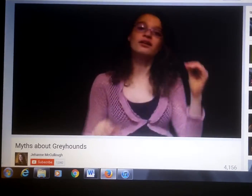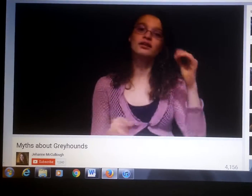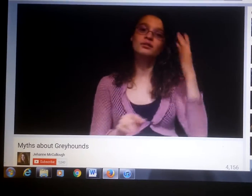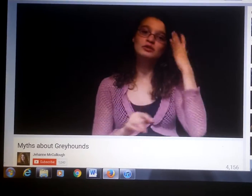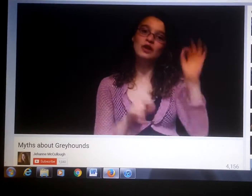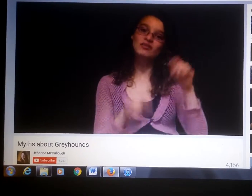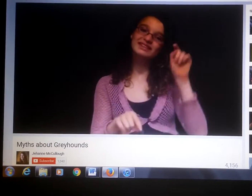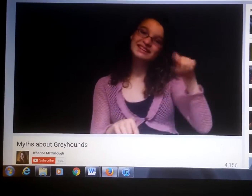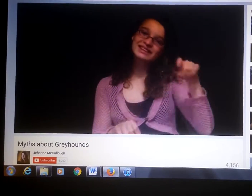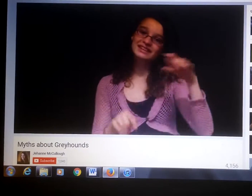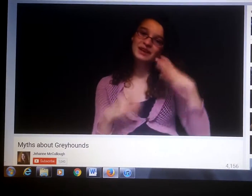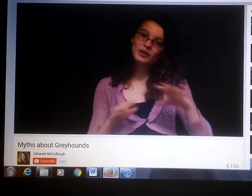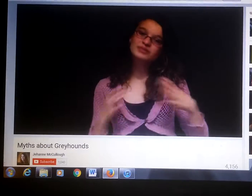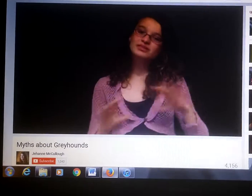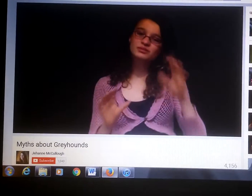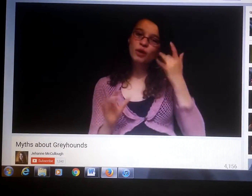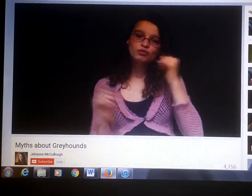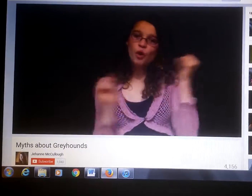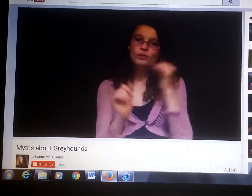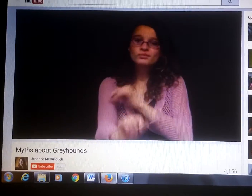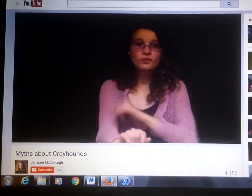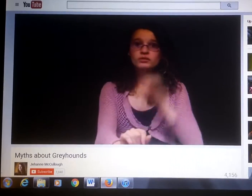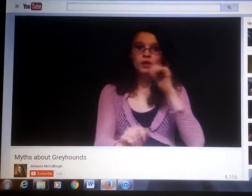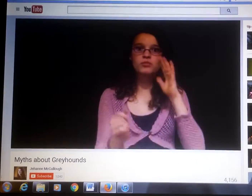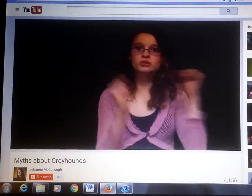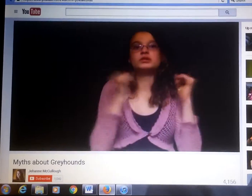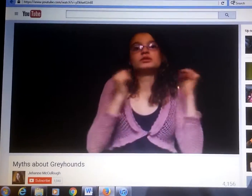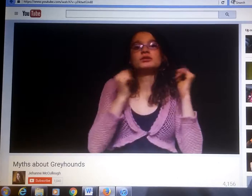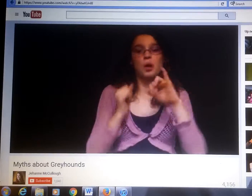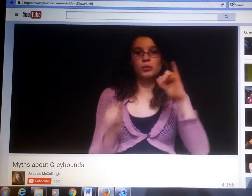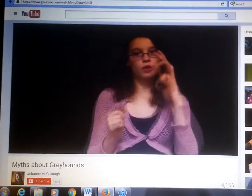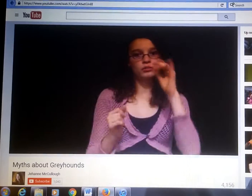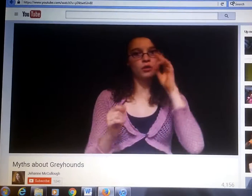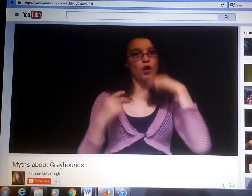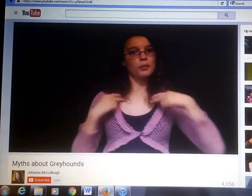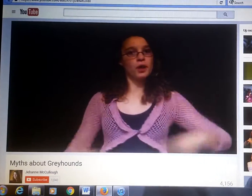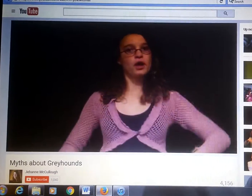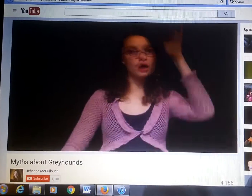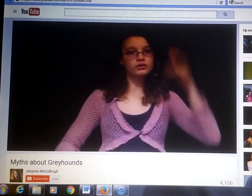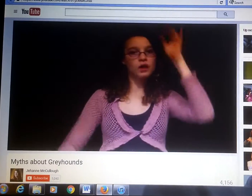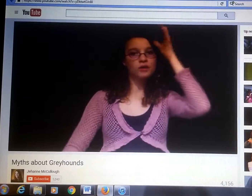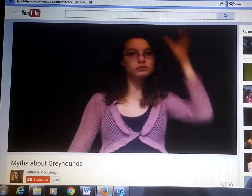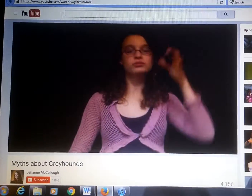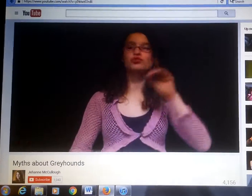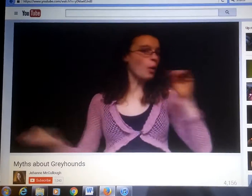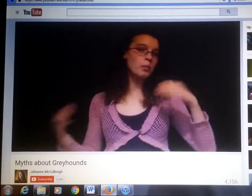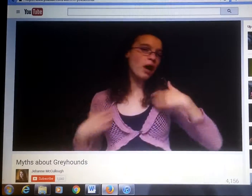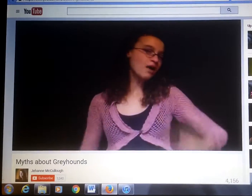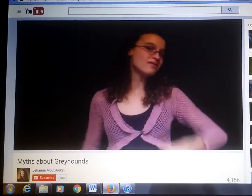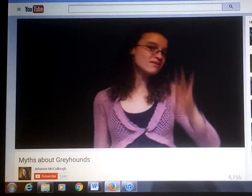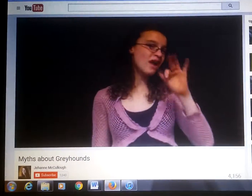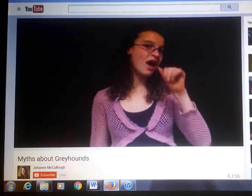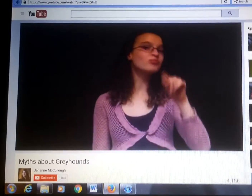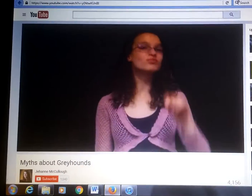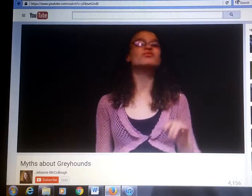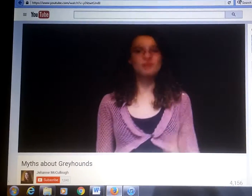if we want to go play outside, he needs those clothes on so he doesn't get too cold. And it's just like a human, the same concept. You don't want them